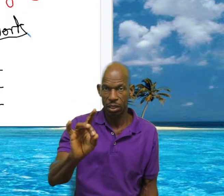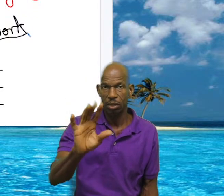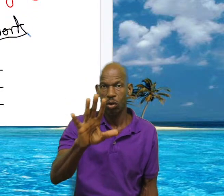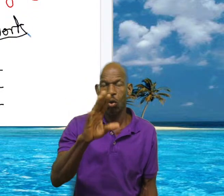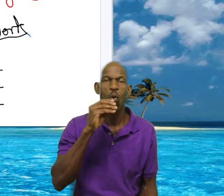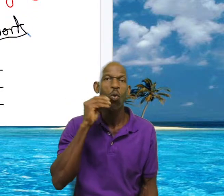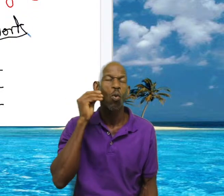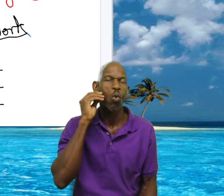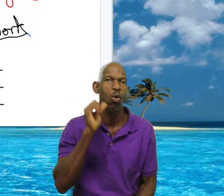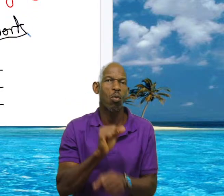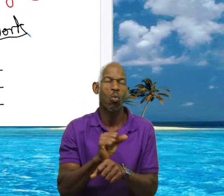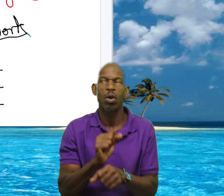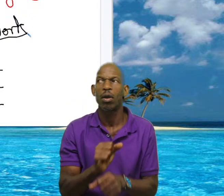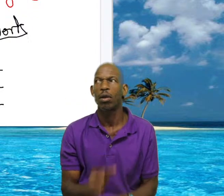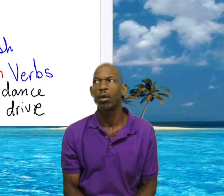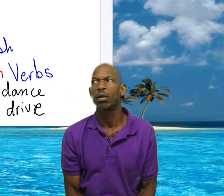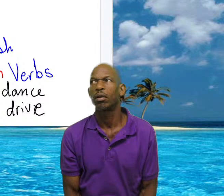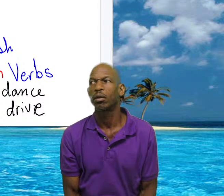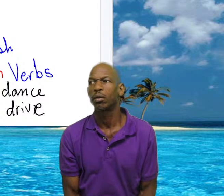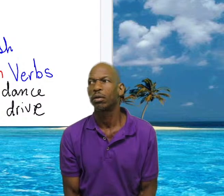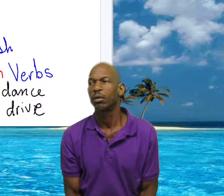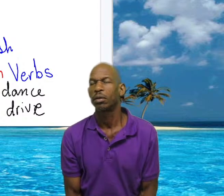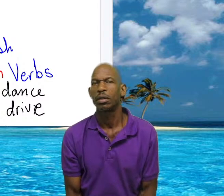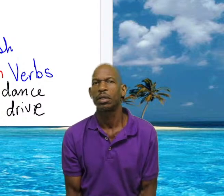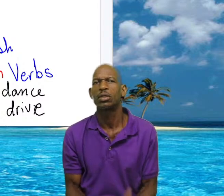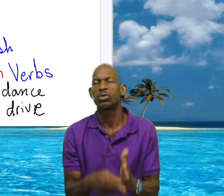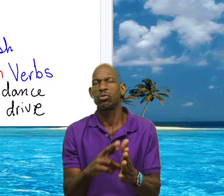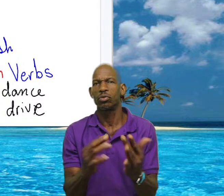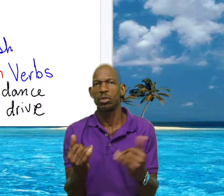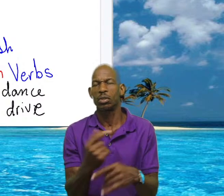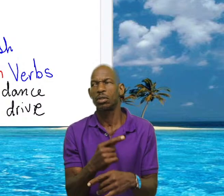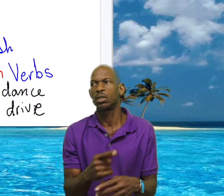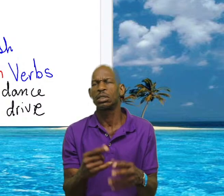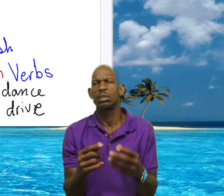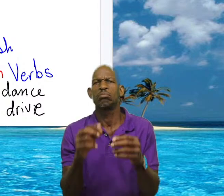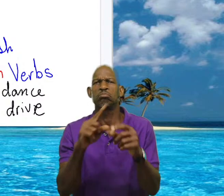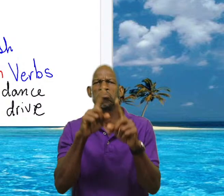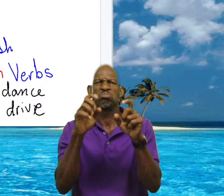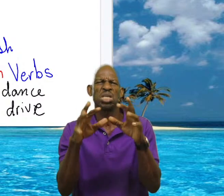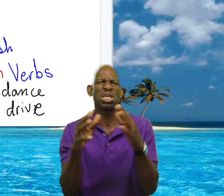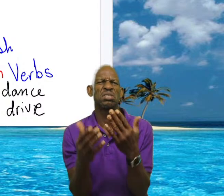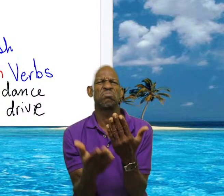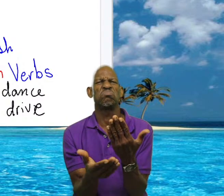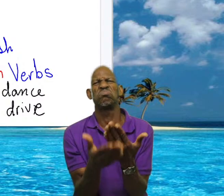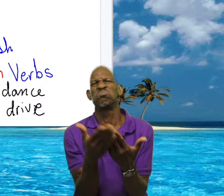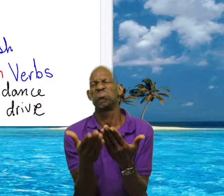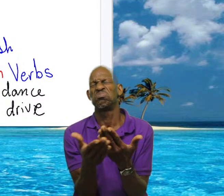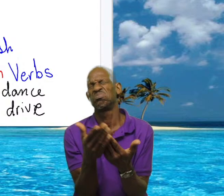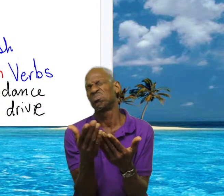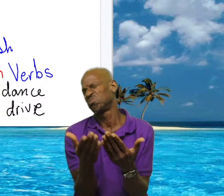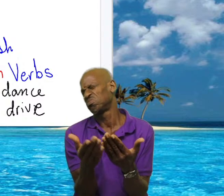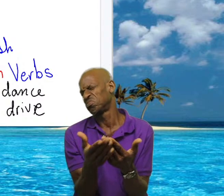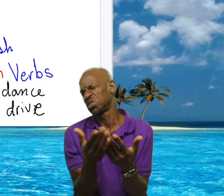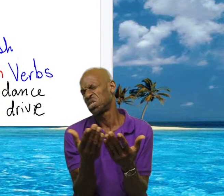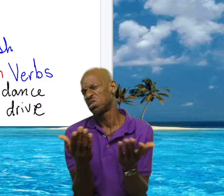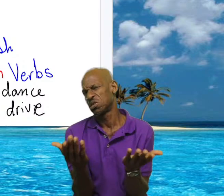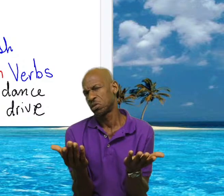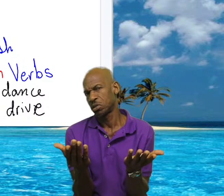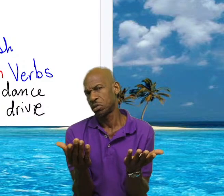today. I was just saying that the test is going to be quite easy. One, you need to know what is a verb.